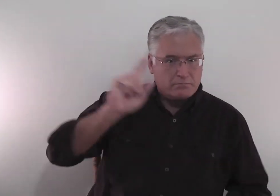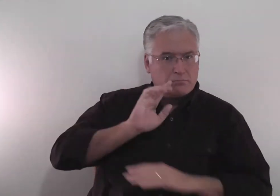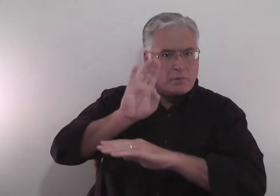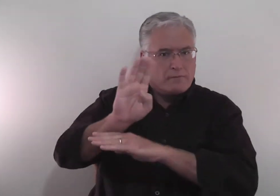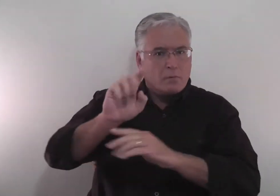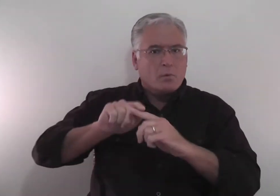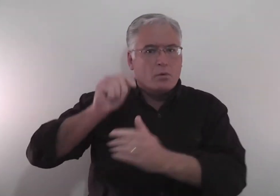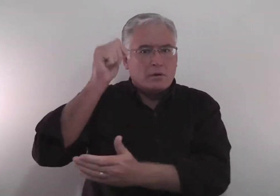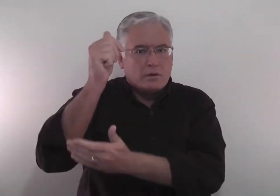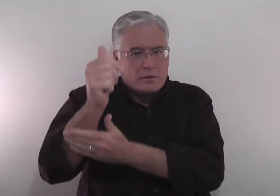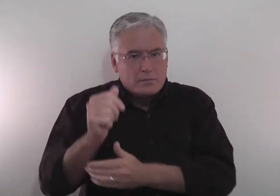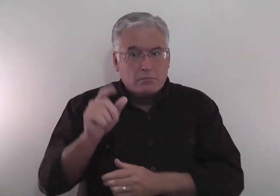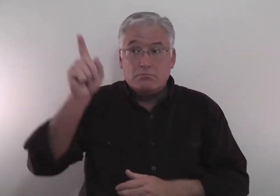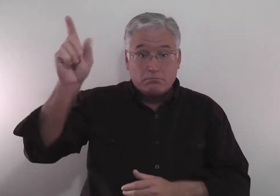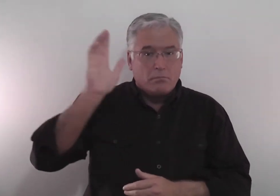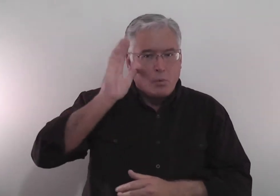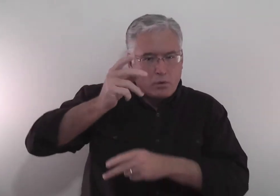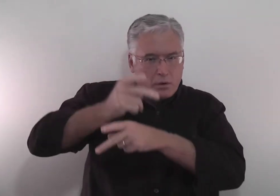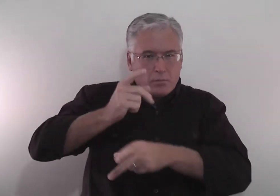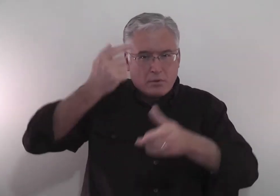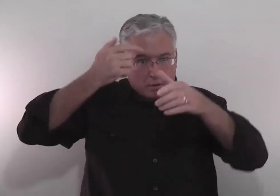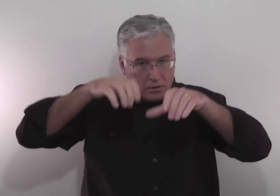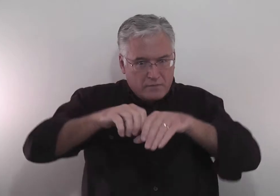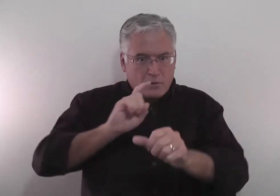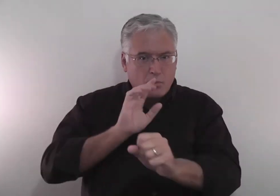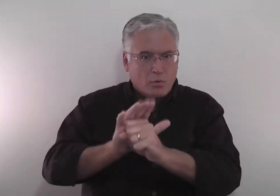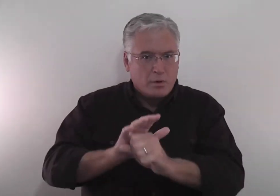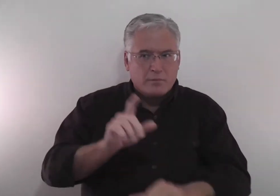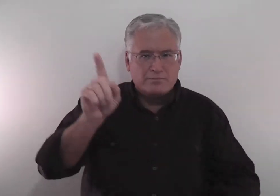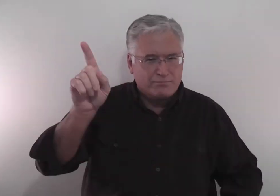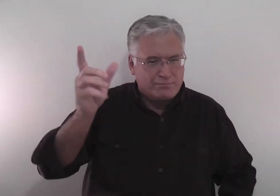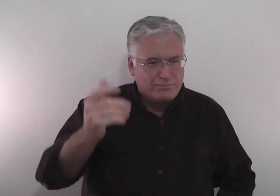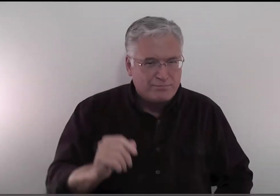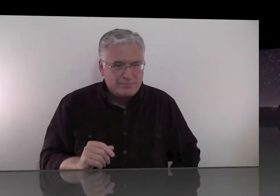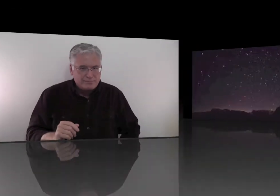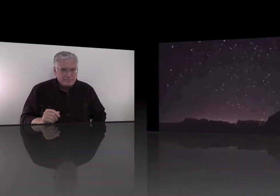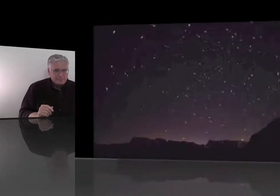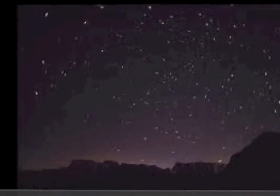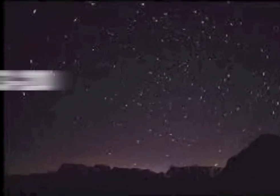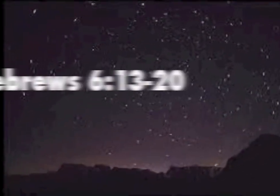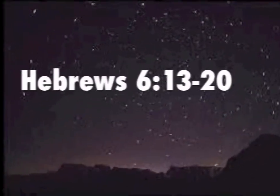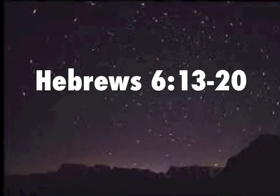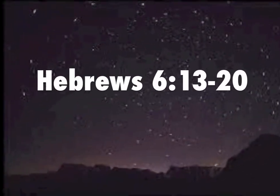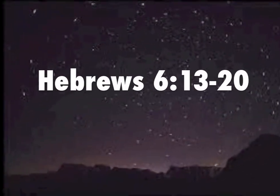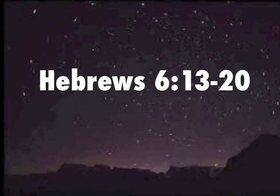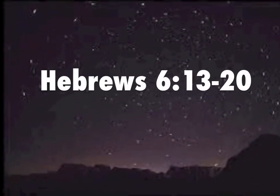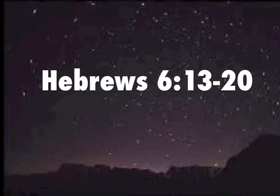Now, God himself, he made a vow. He made a vow to Abraham that he would keep covenant promises with him.